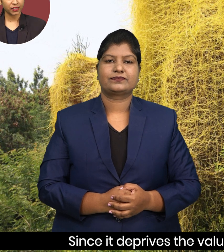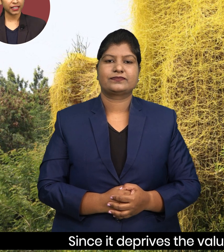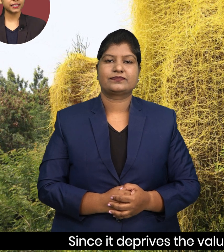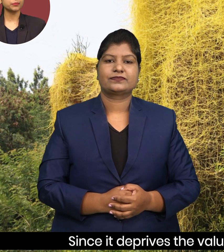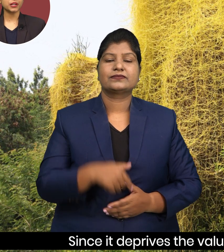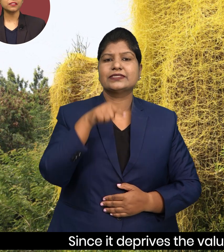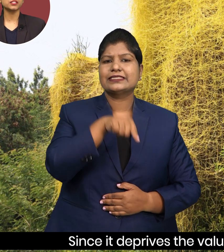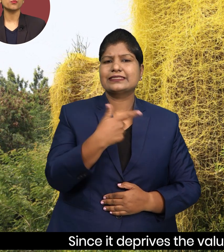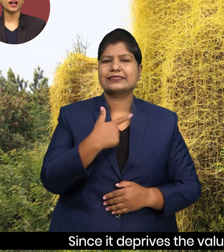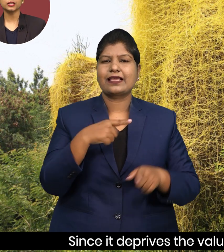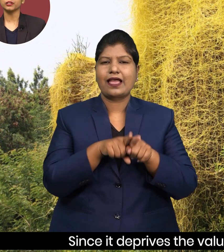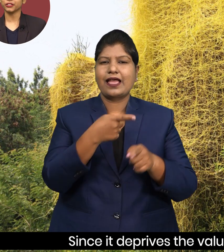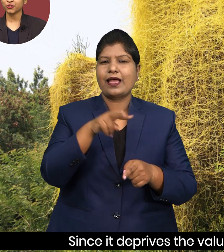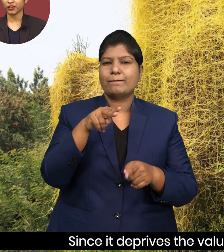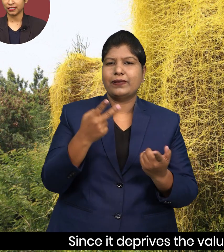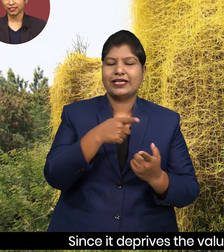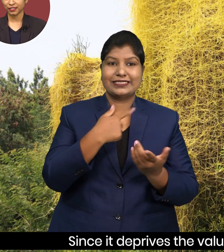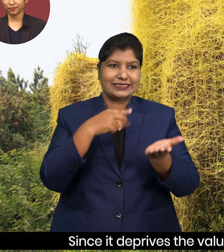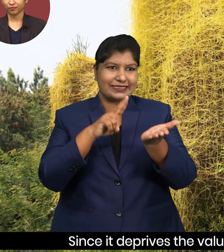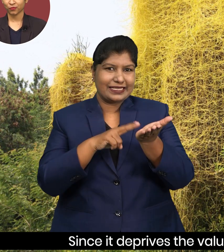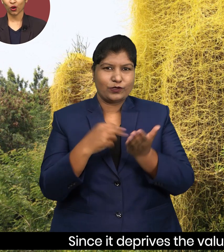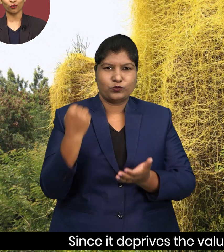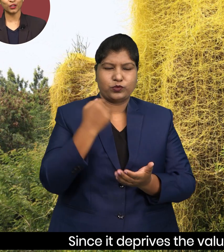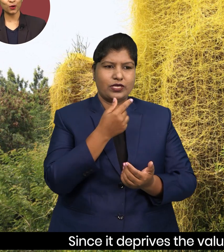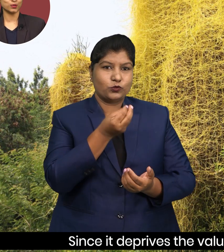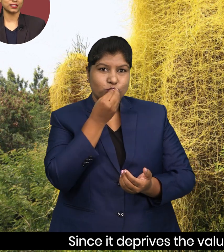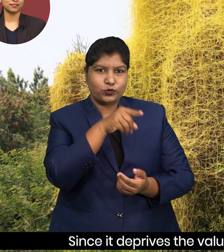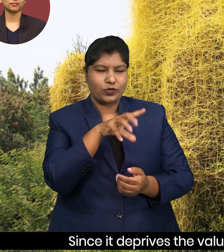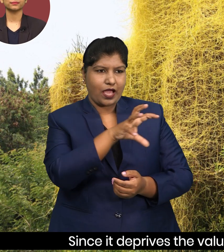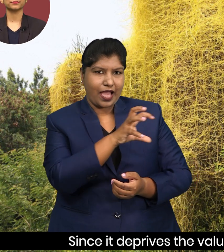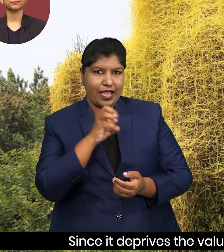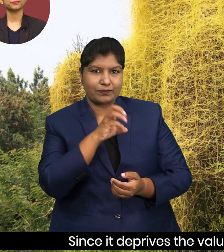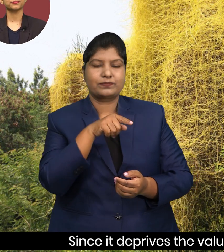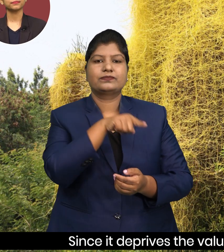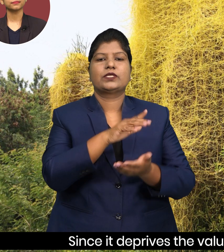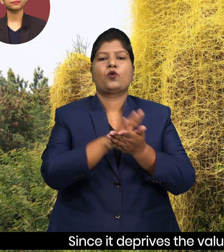since it deprives the valuable nutrients of the host.